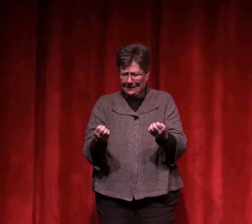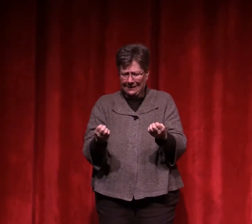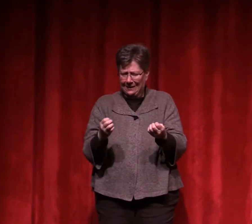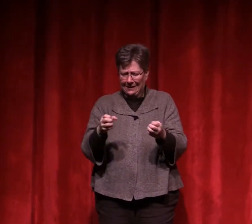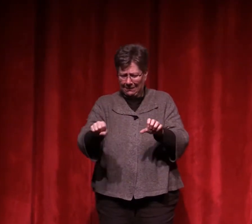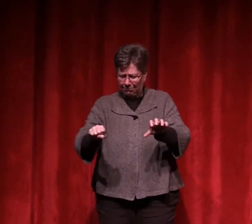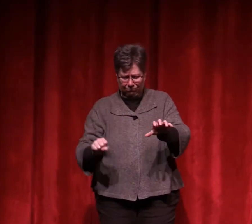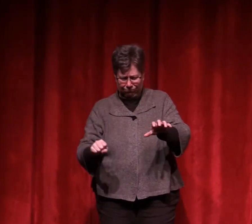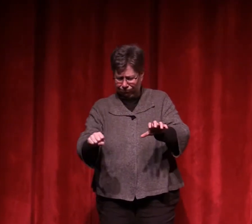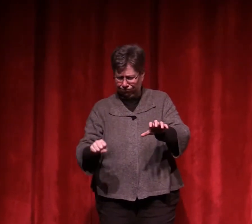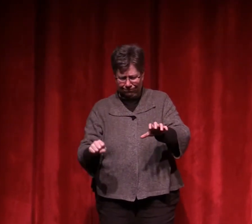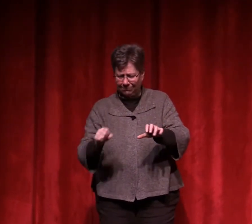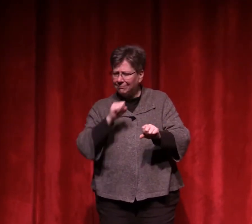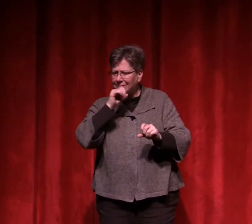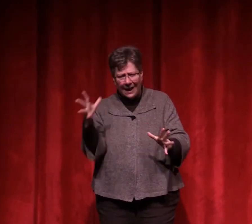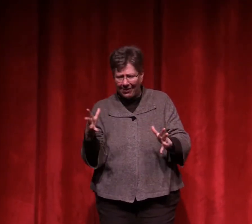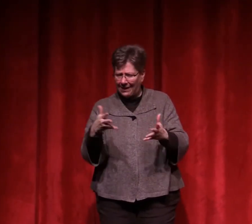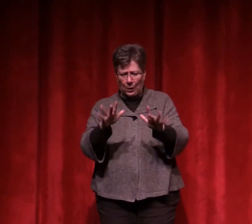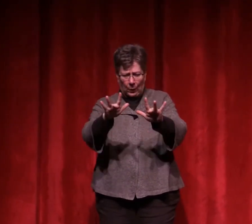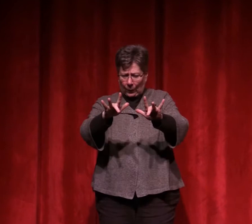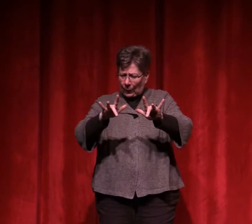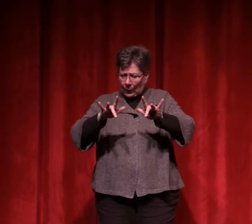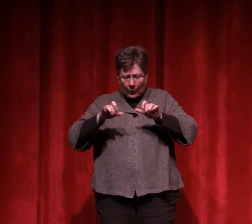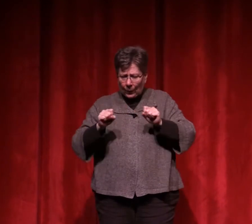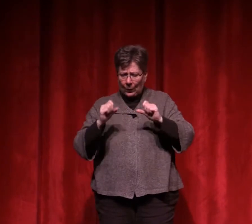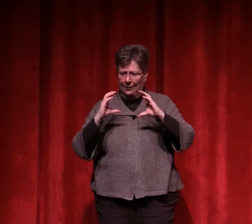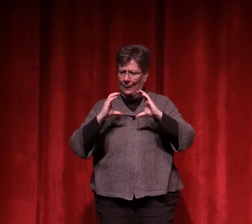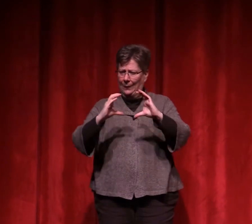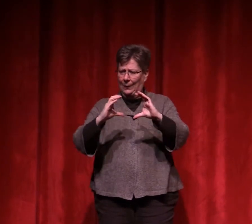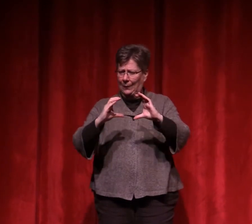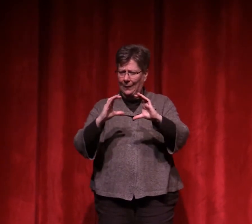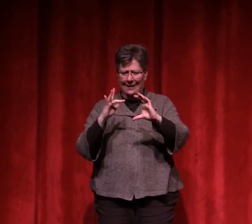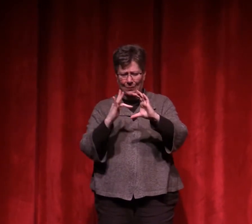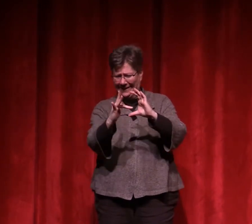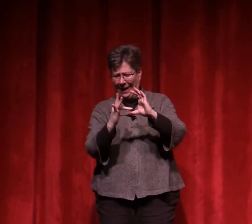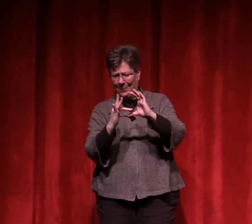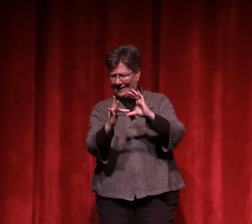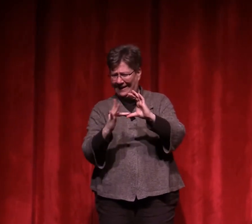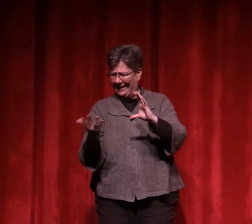controls for the flight. It was basically a shell of the plane that it was about to become.